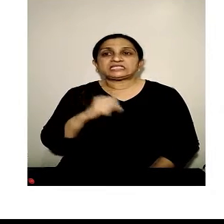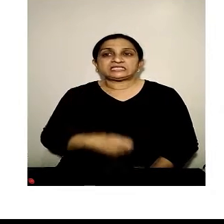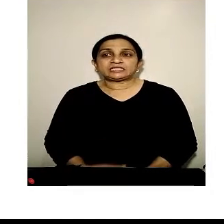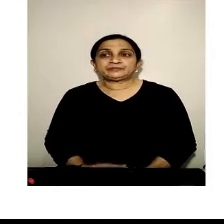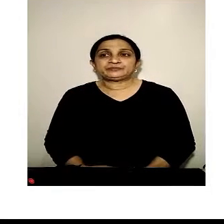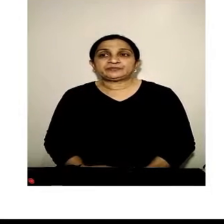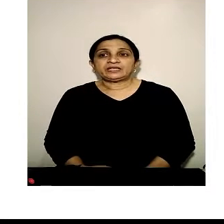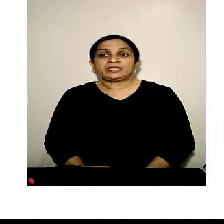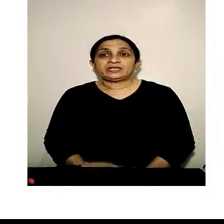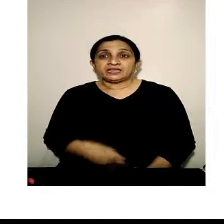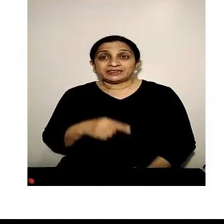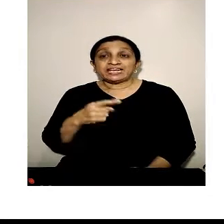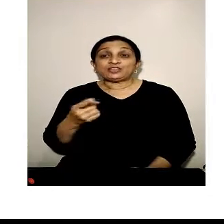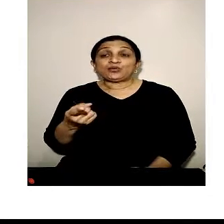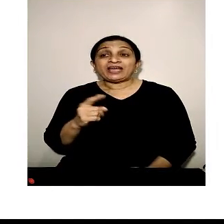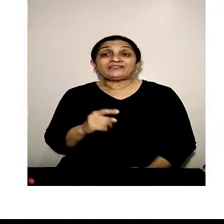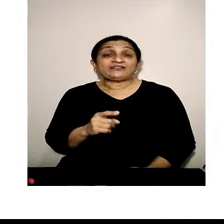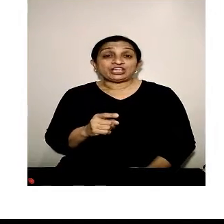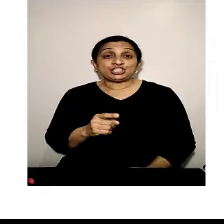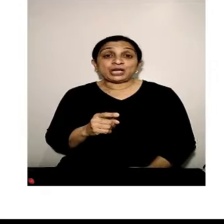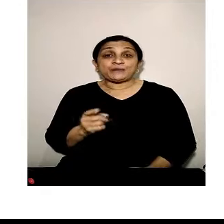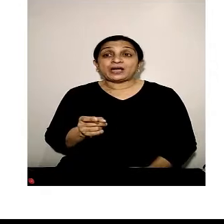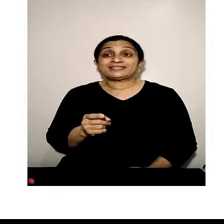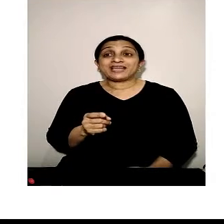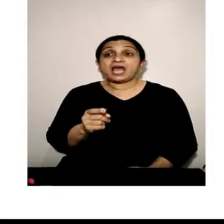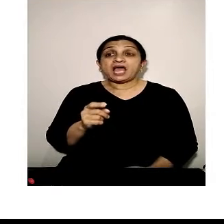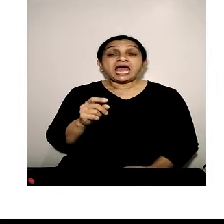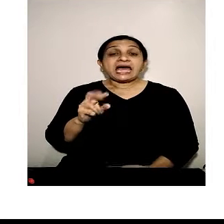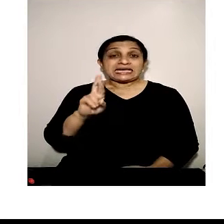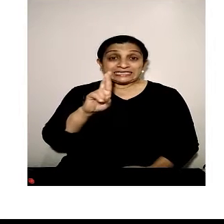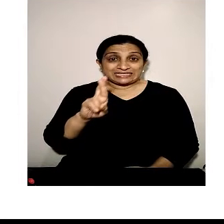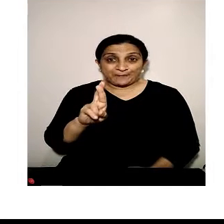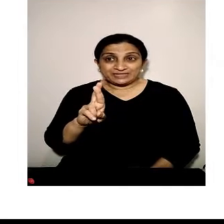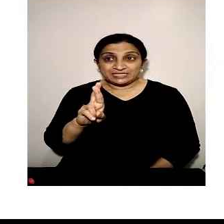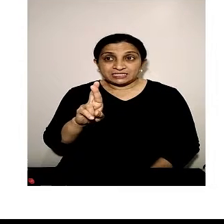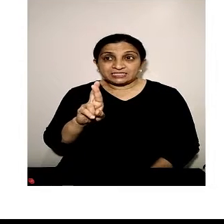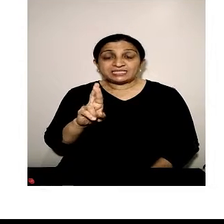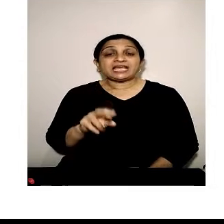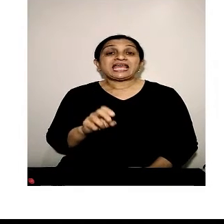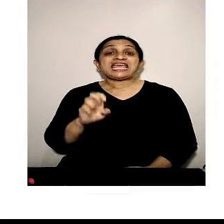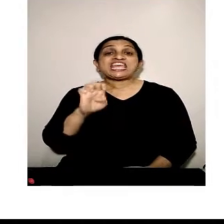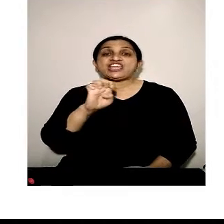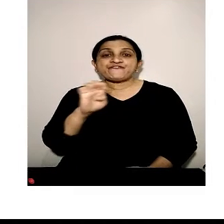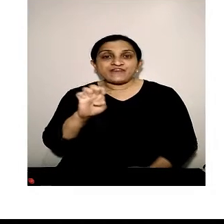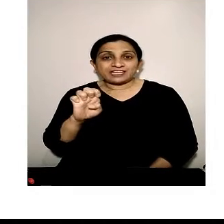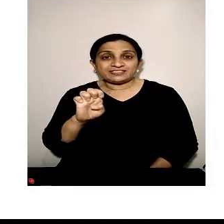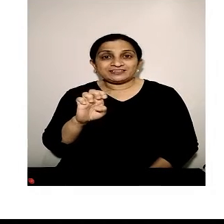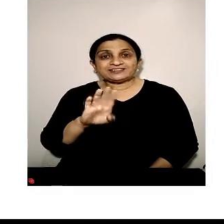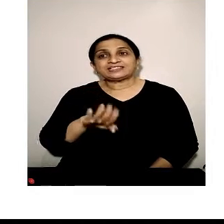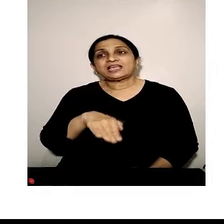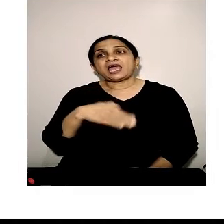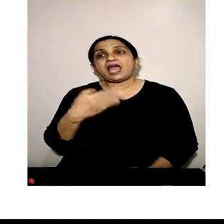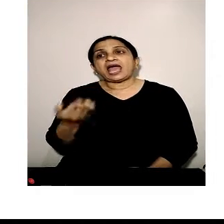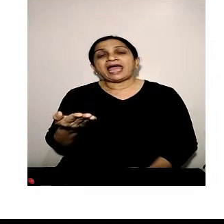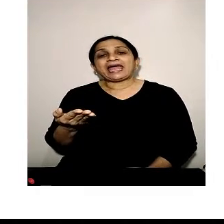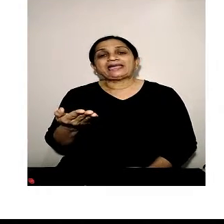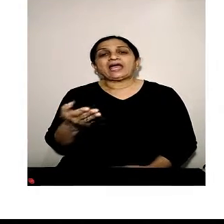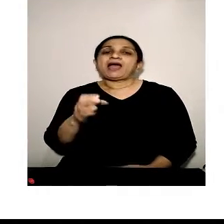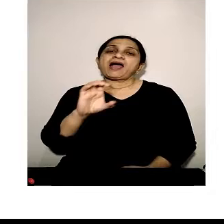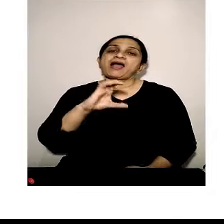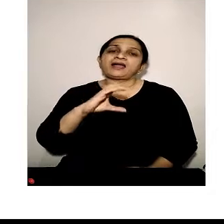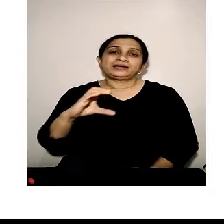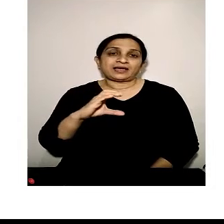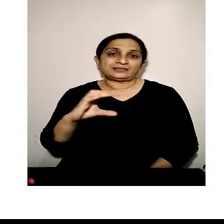nervous system. That you have the functional parts are receptors, effectors